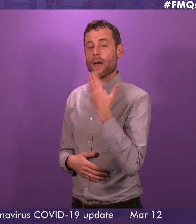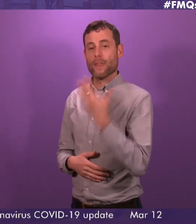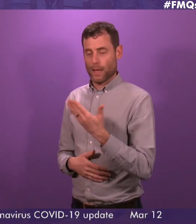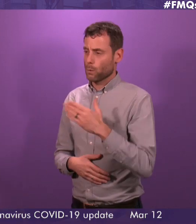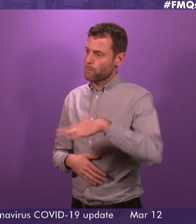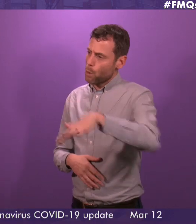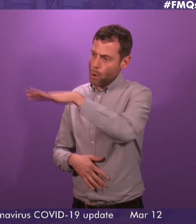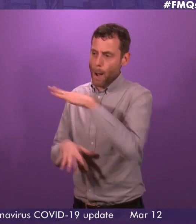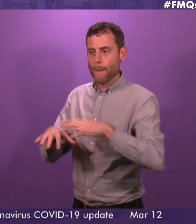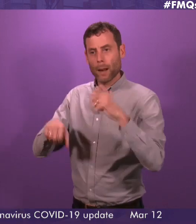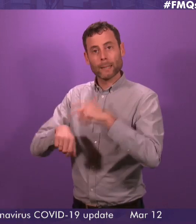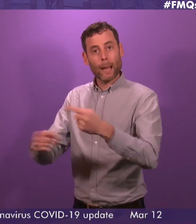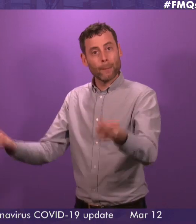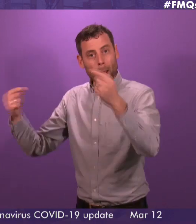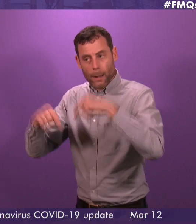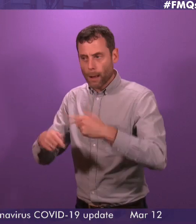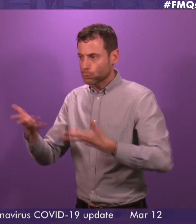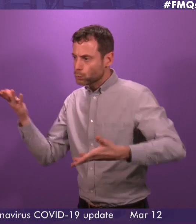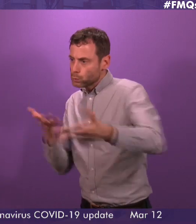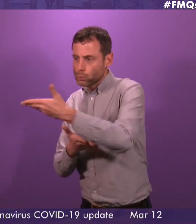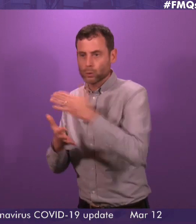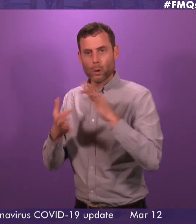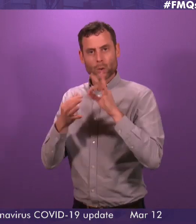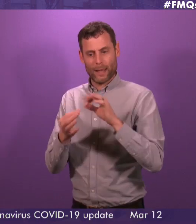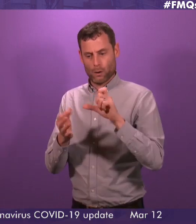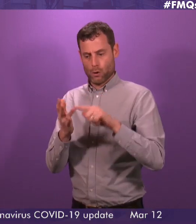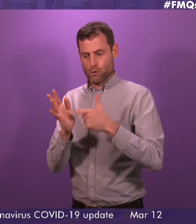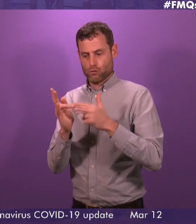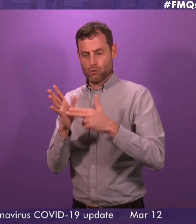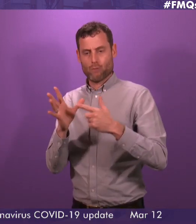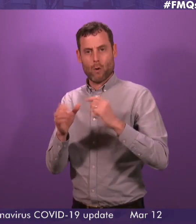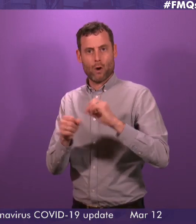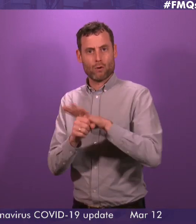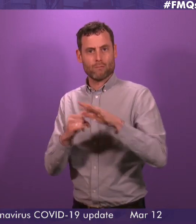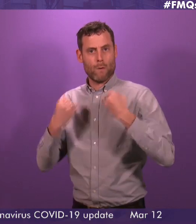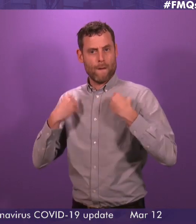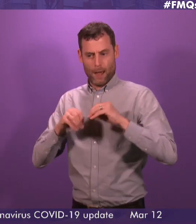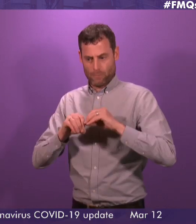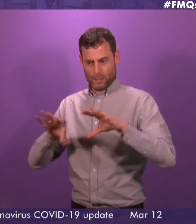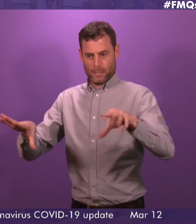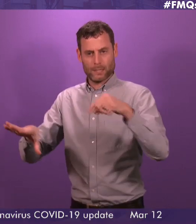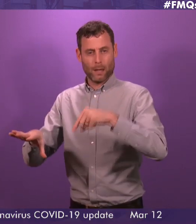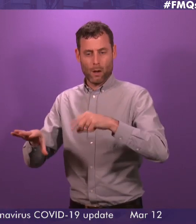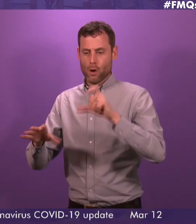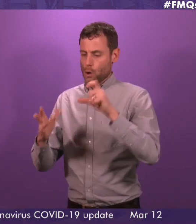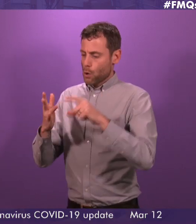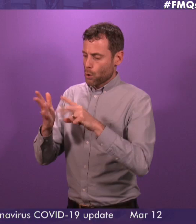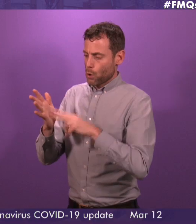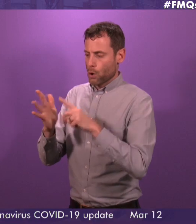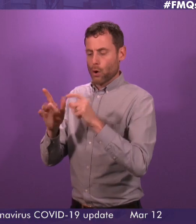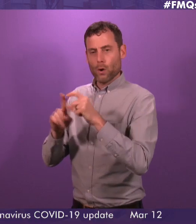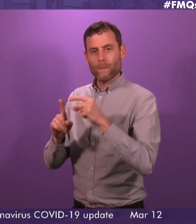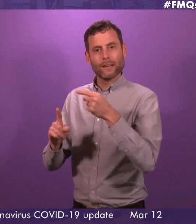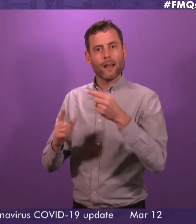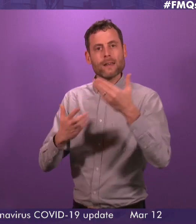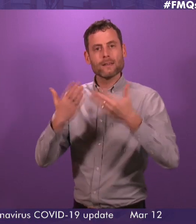afternoon to update us following developments in the coronavirus COVID-19 case. Now, I'm aware that members